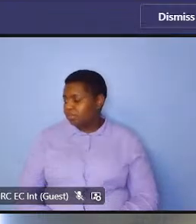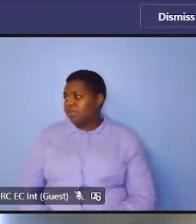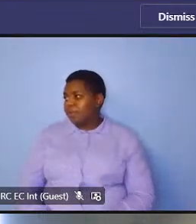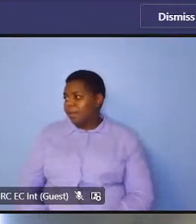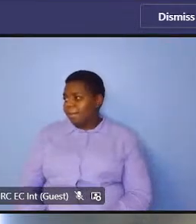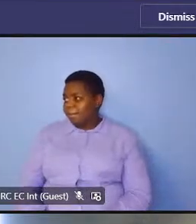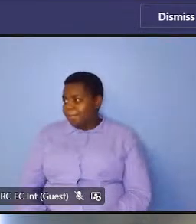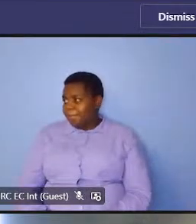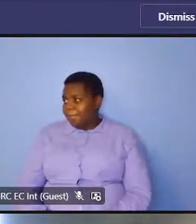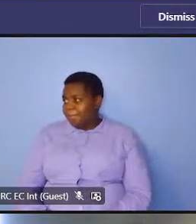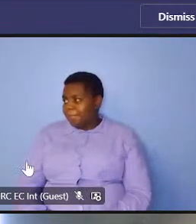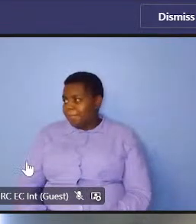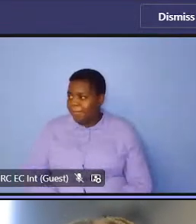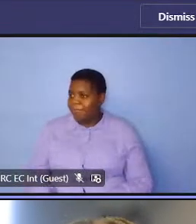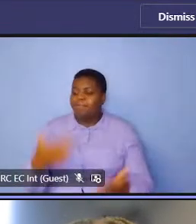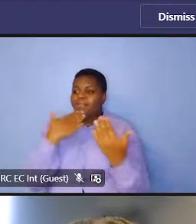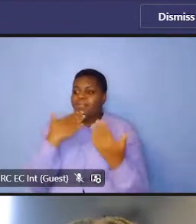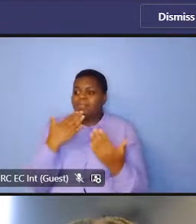Thank you so much.